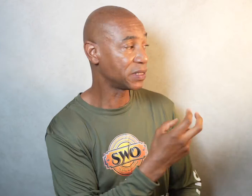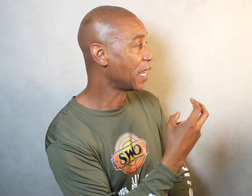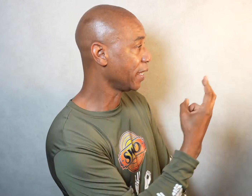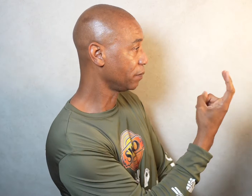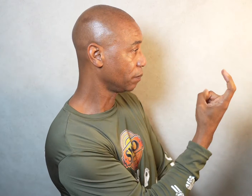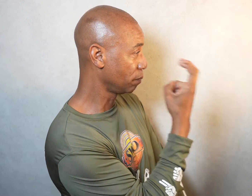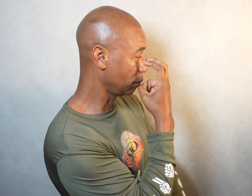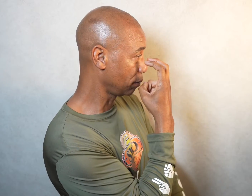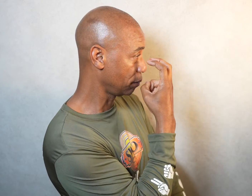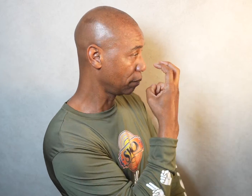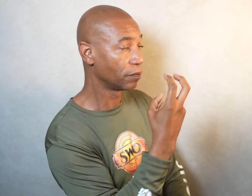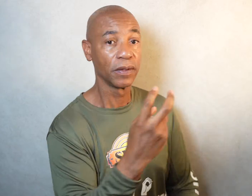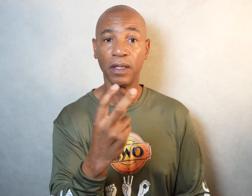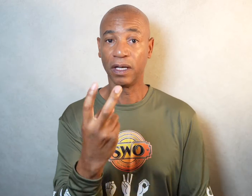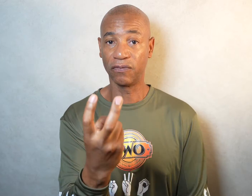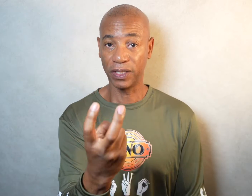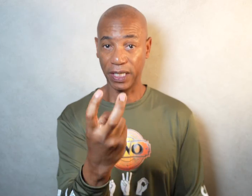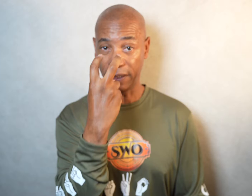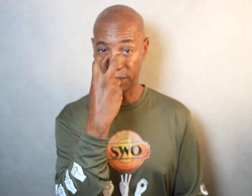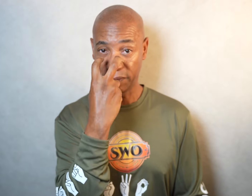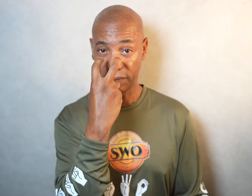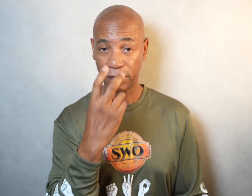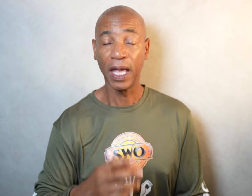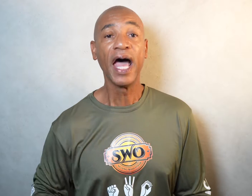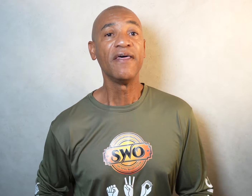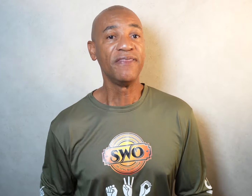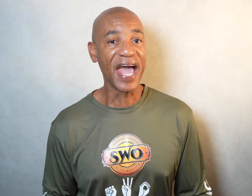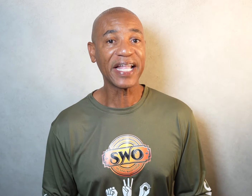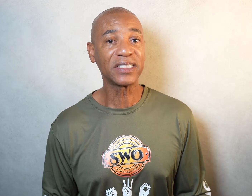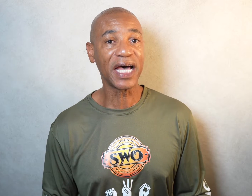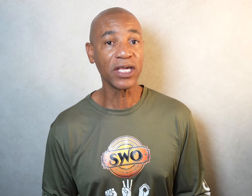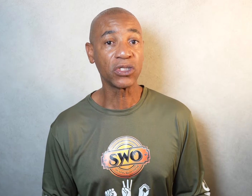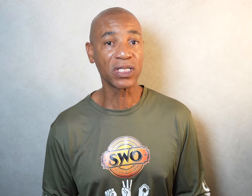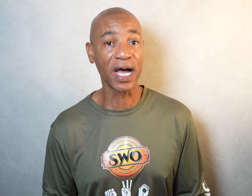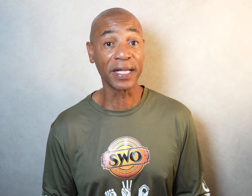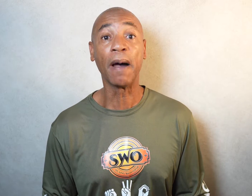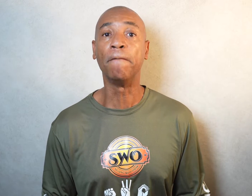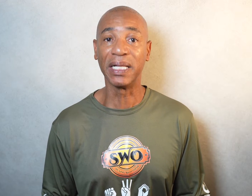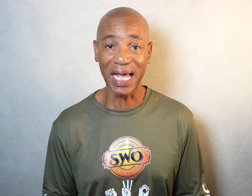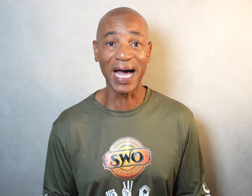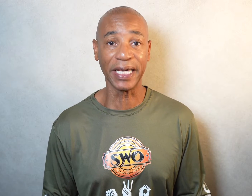side, in front again. That is how you sign blind.